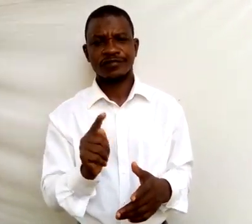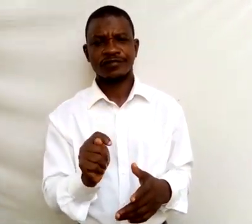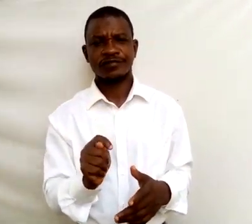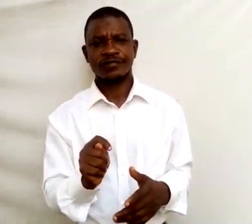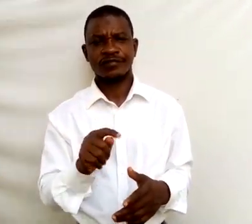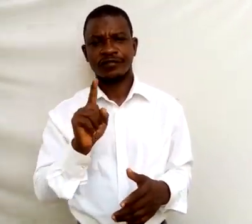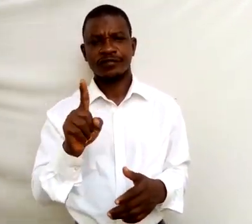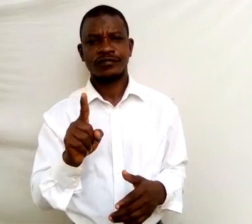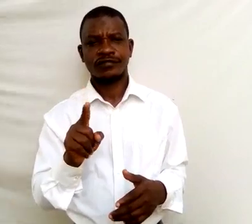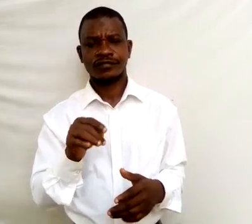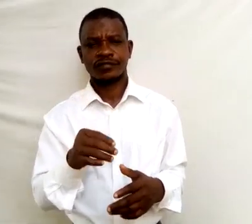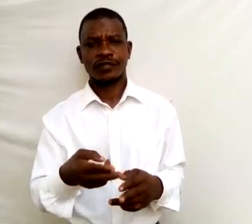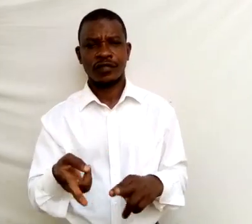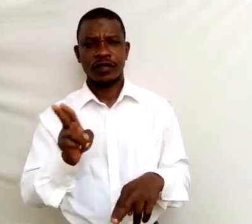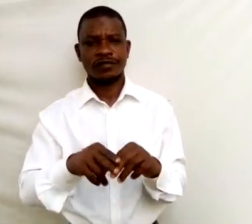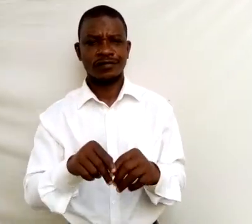1. Increase in national debt.